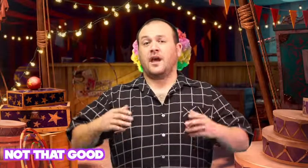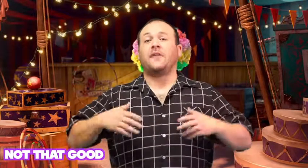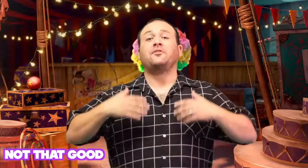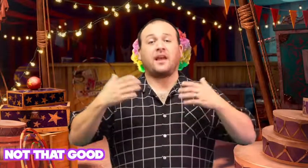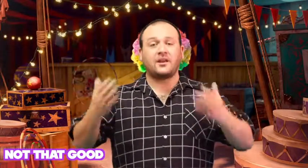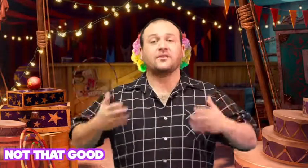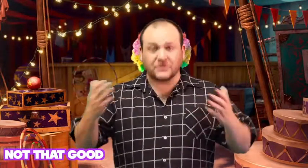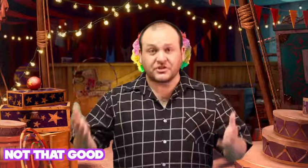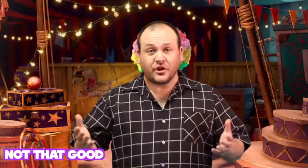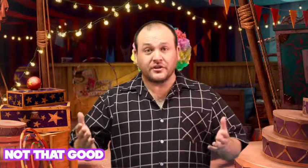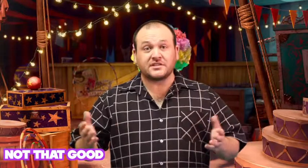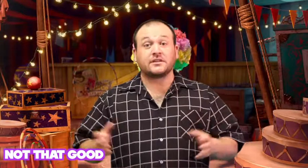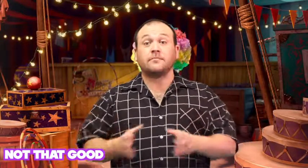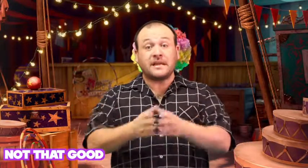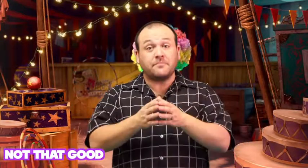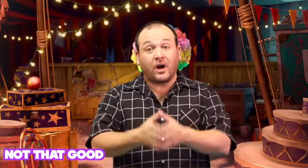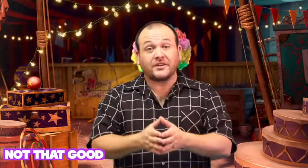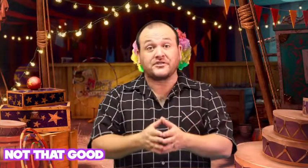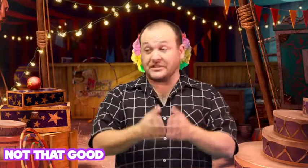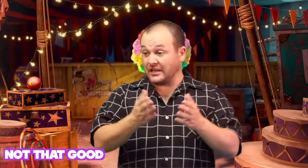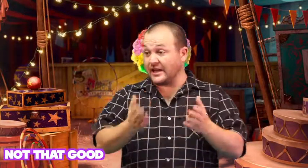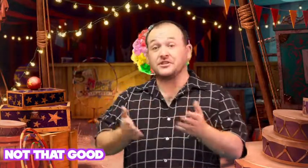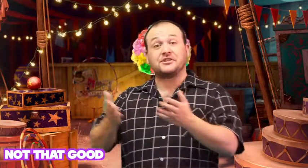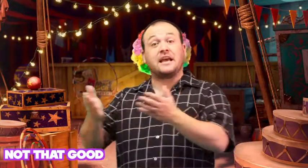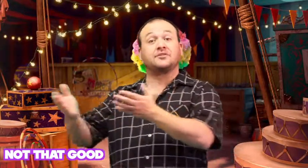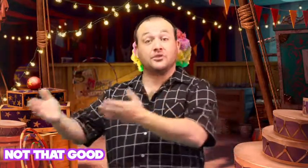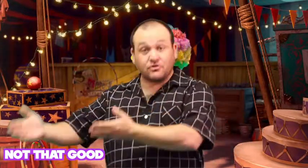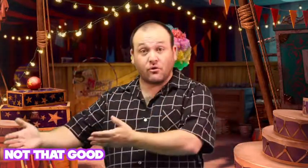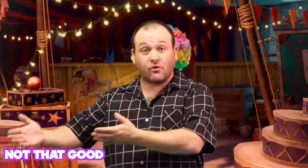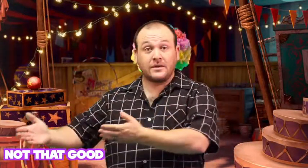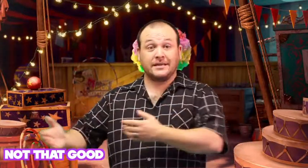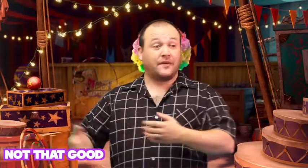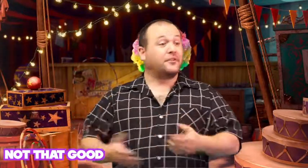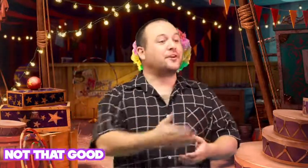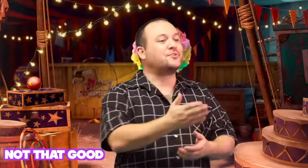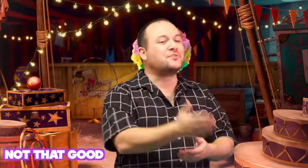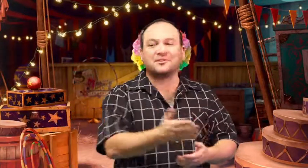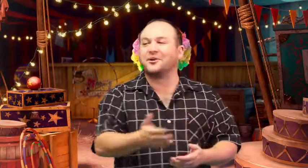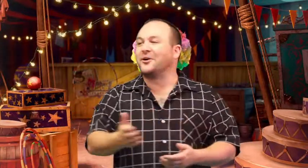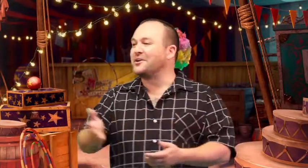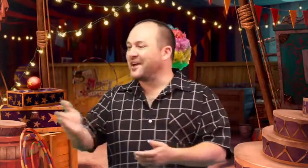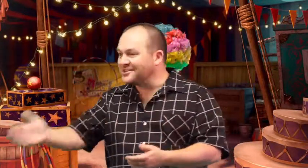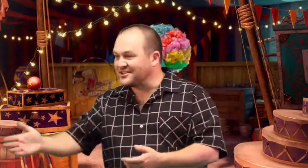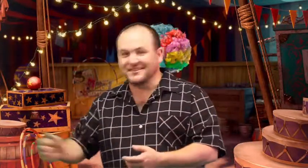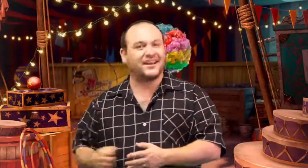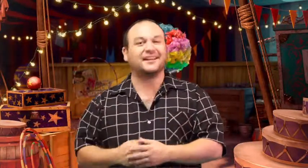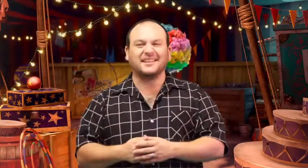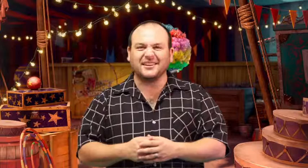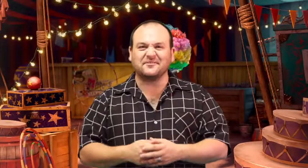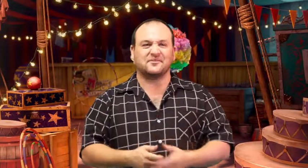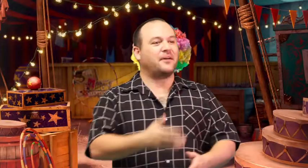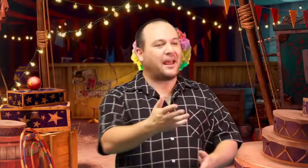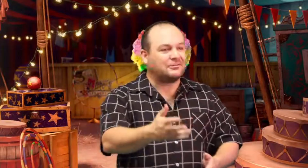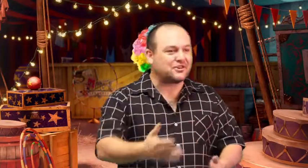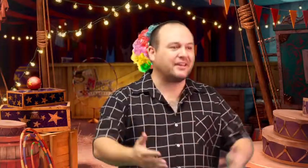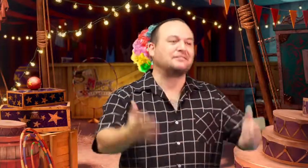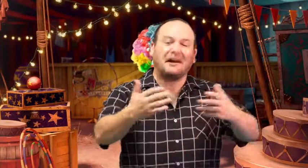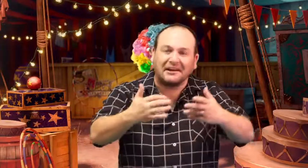At the end of the service, many pastors like to stand at the door and then they greet the congregation as they leave, you know, handshakes,